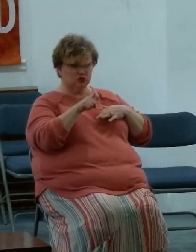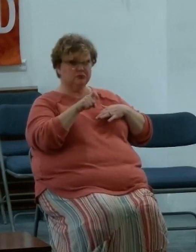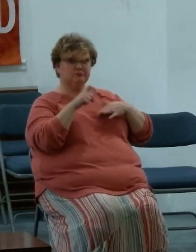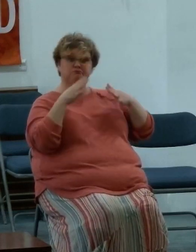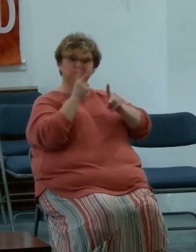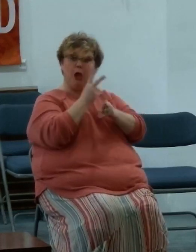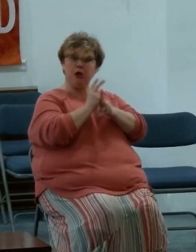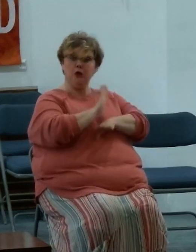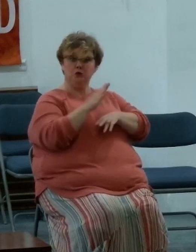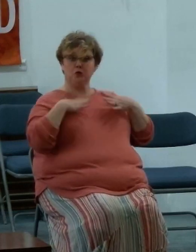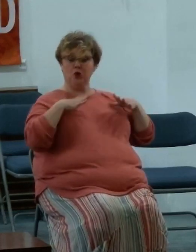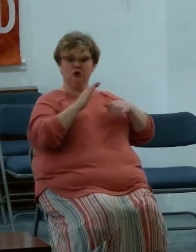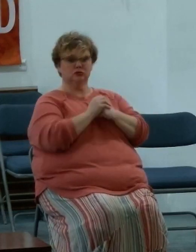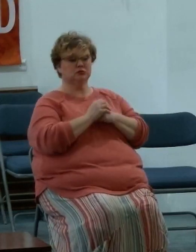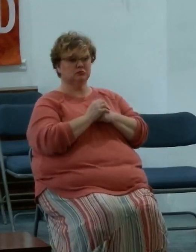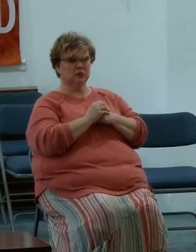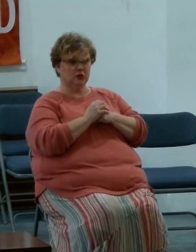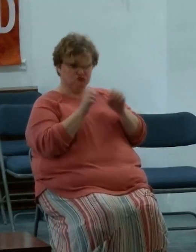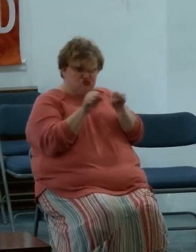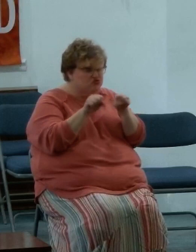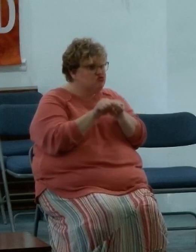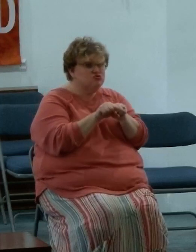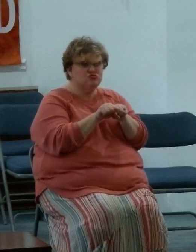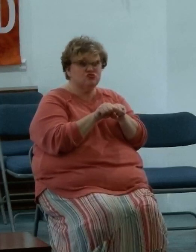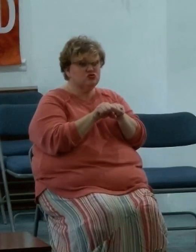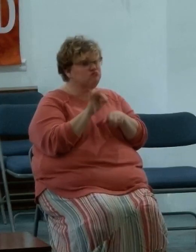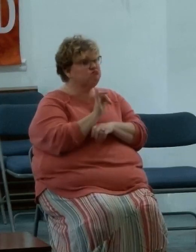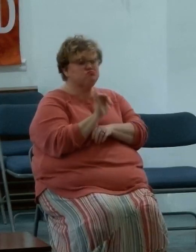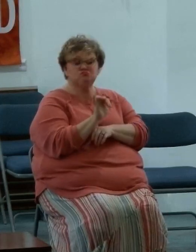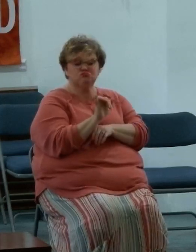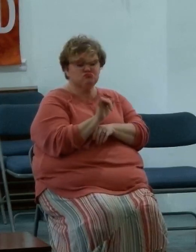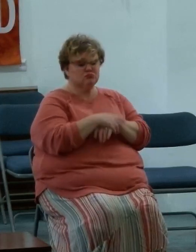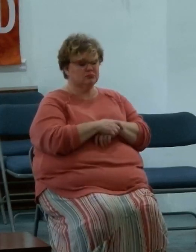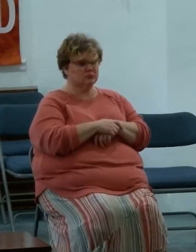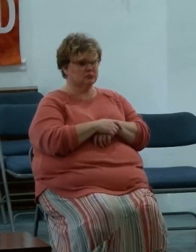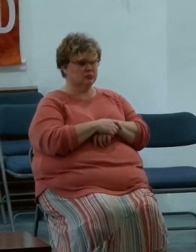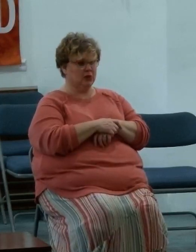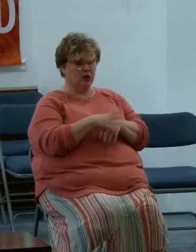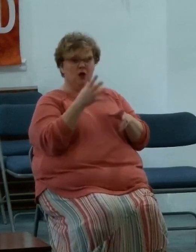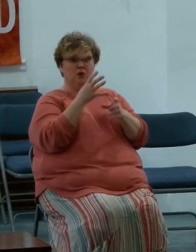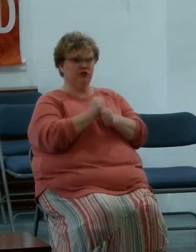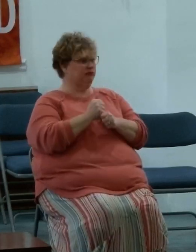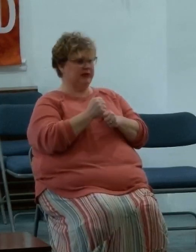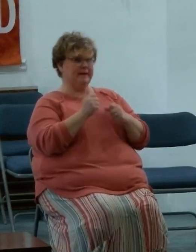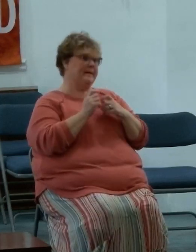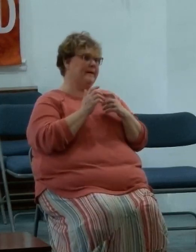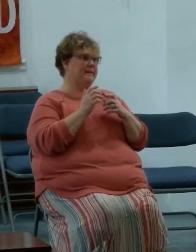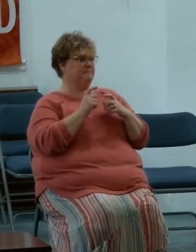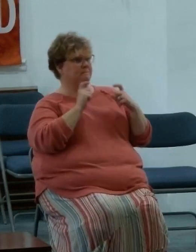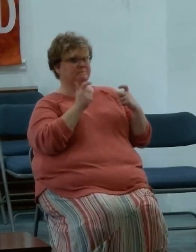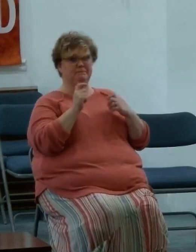clothes. And when God gives you shoes, God expects you to take care of your shoes. And when you get big enough and get that first